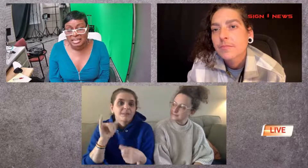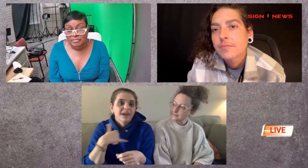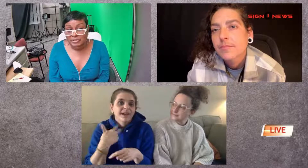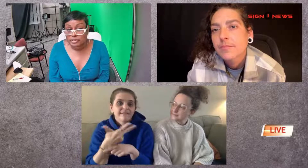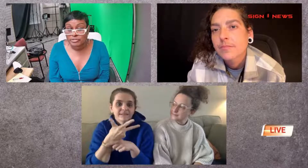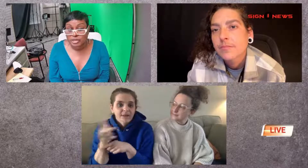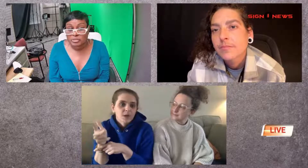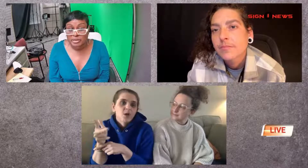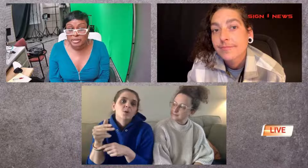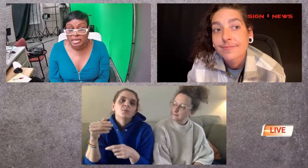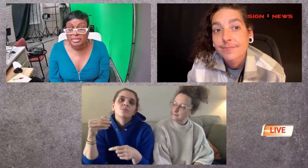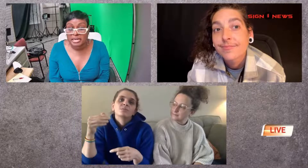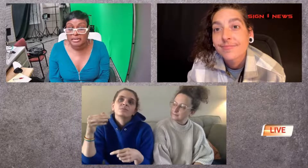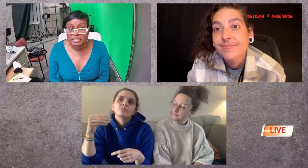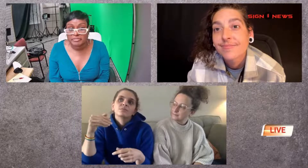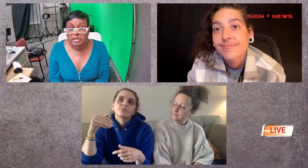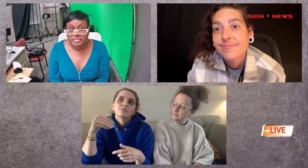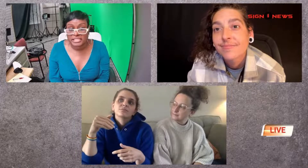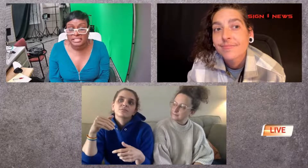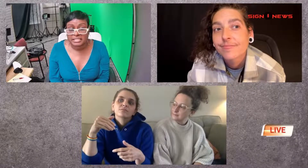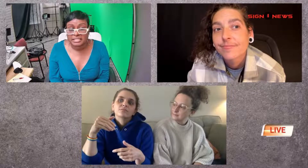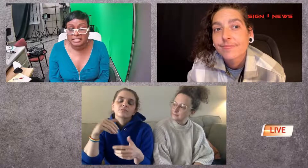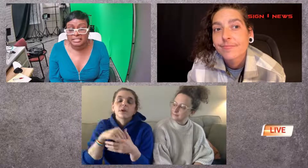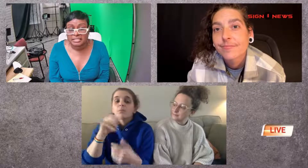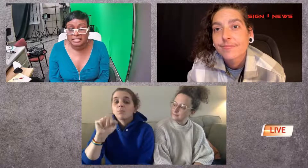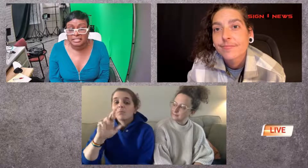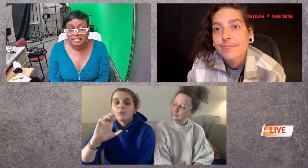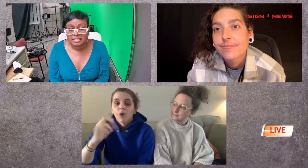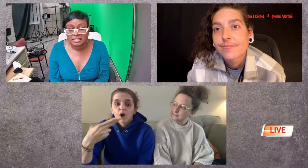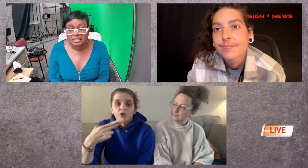I have a feature film coming up that I was involved in.